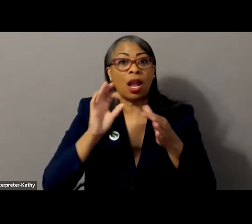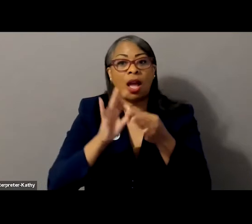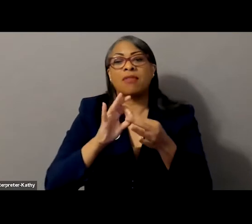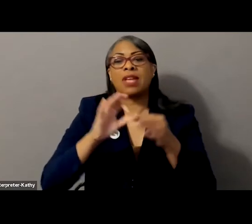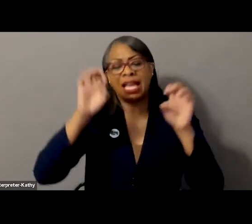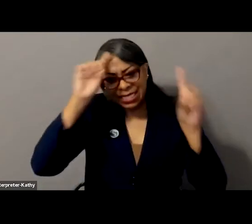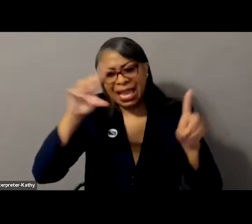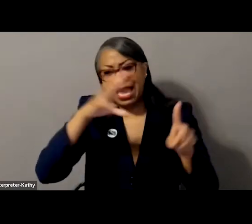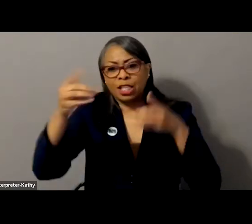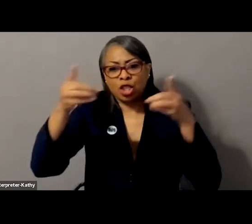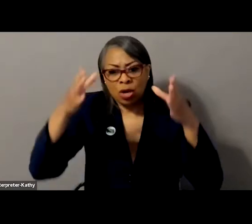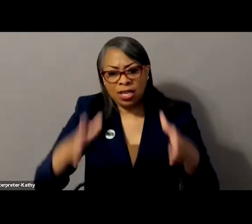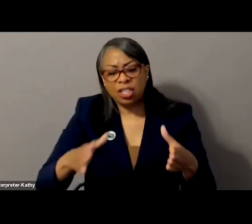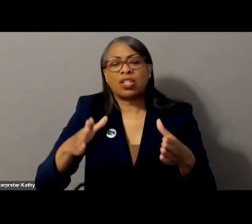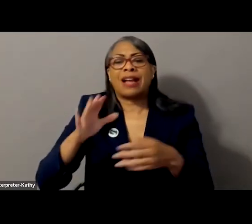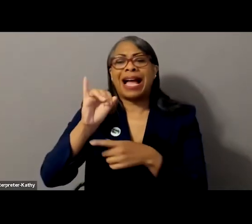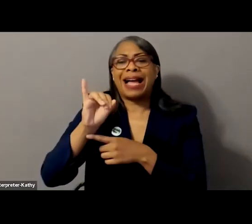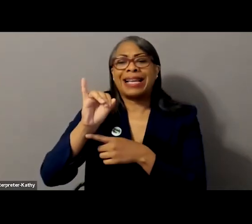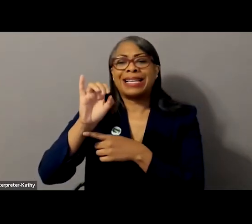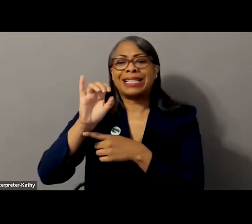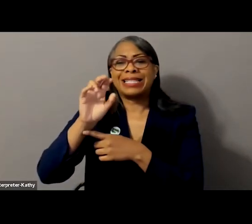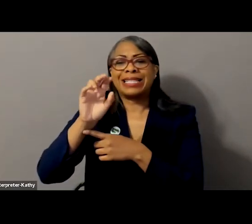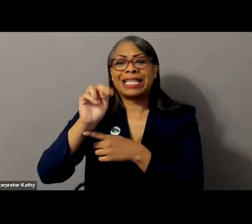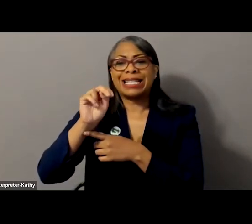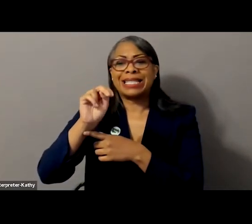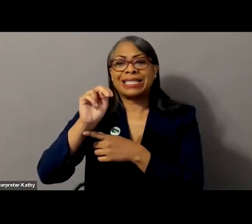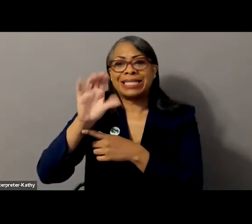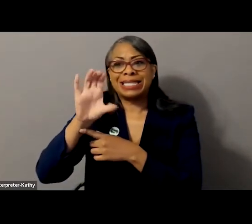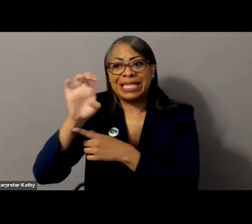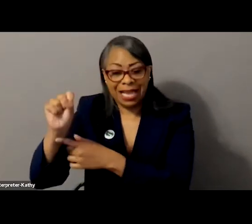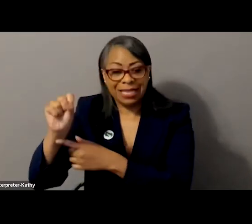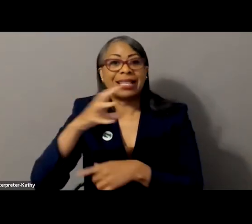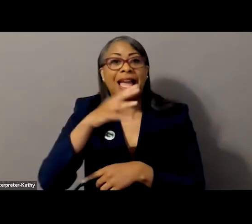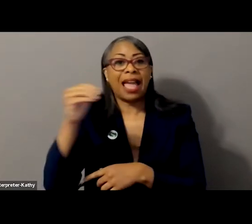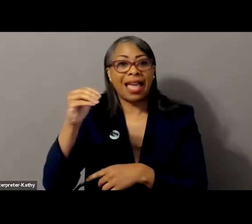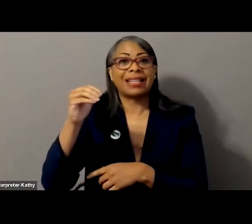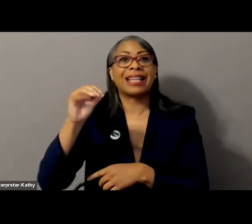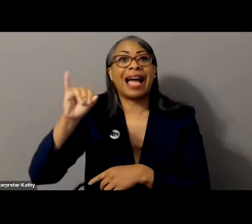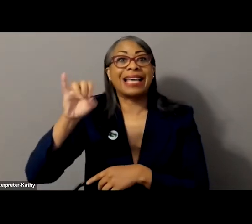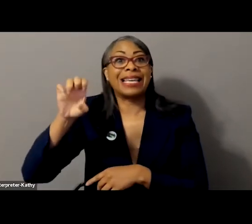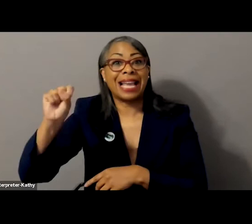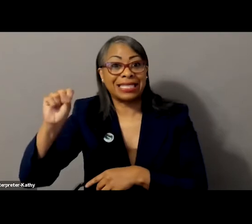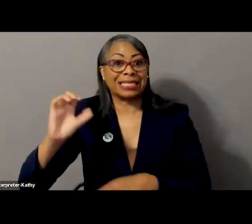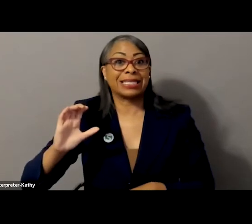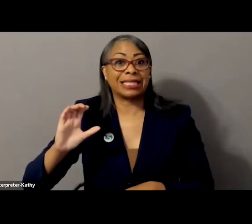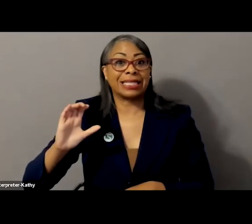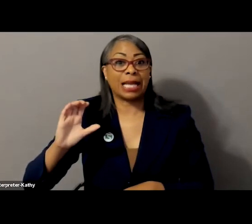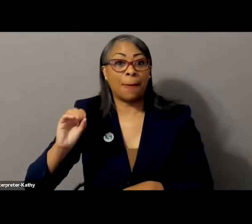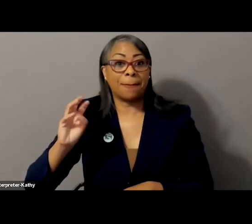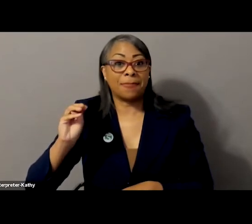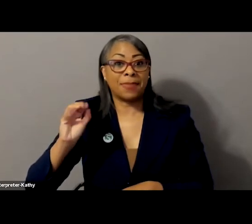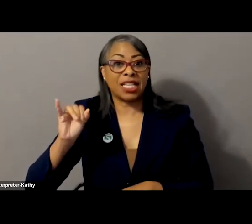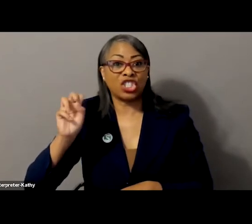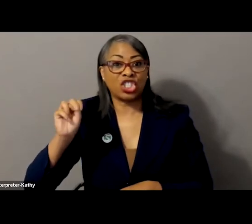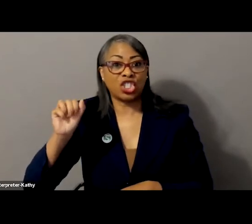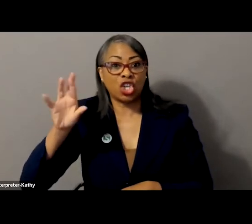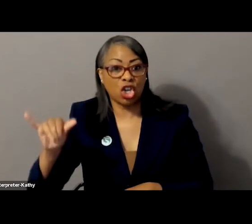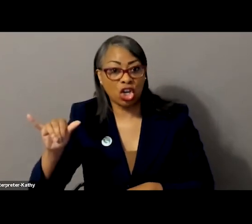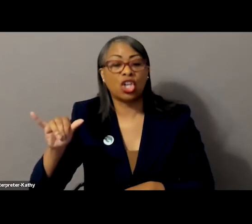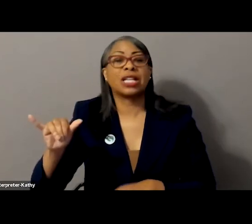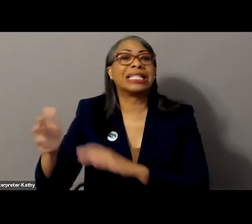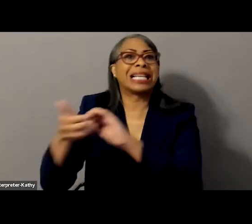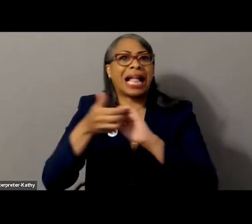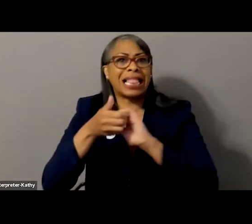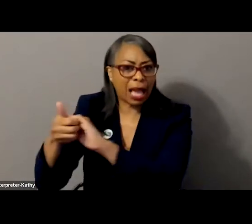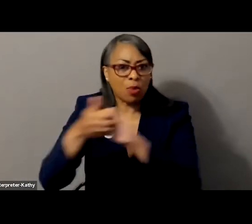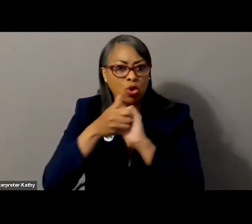of IES and the NCES Commissioner should collaborate to ensure that NCES is an